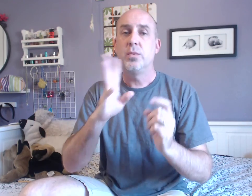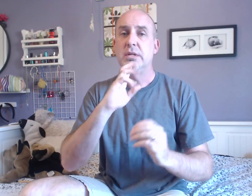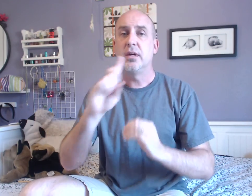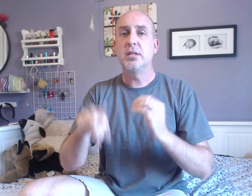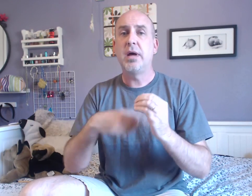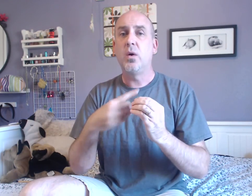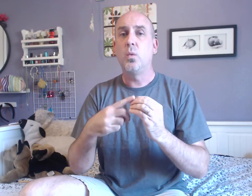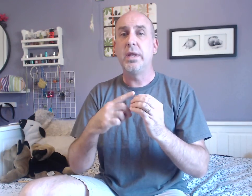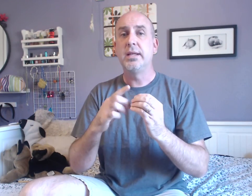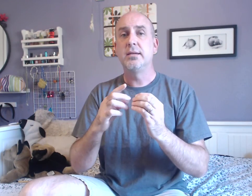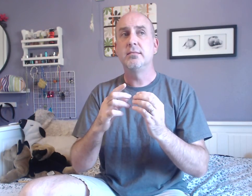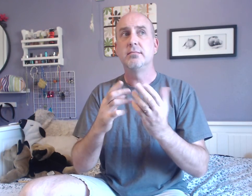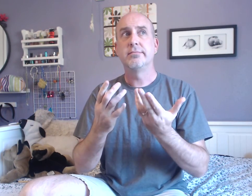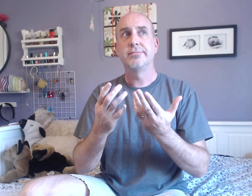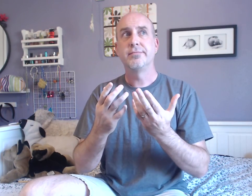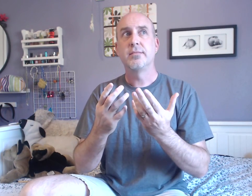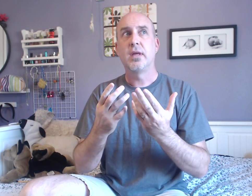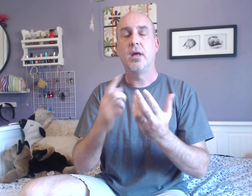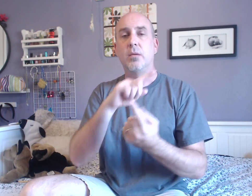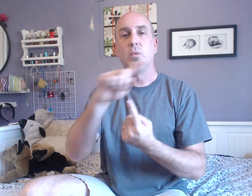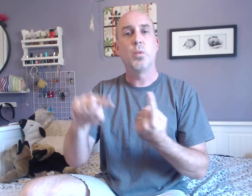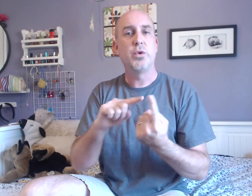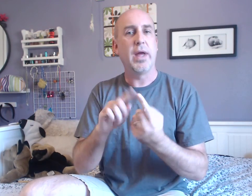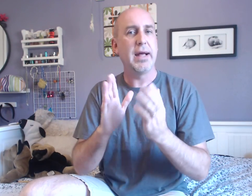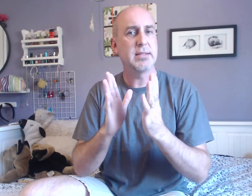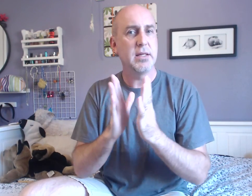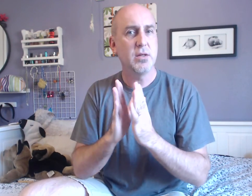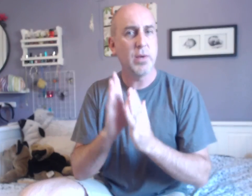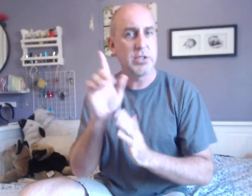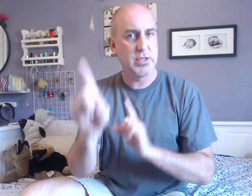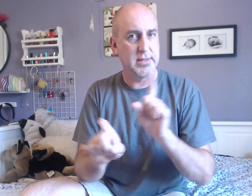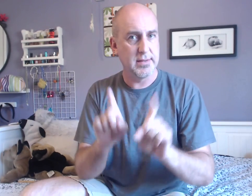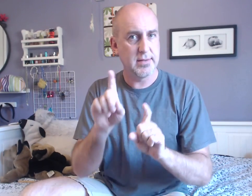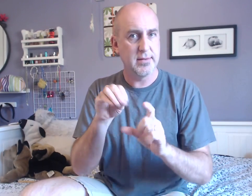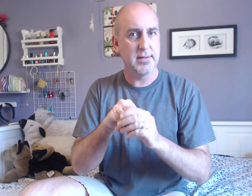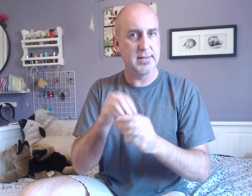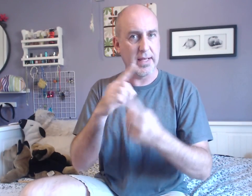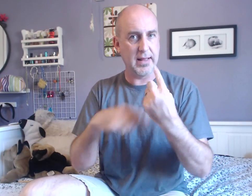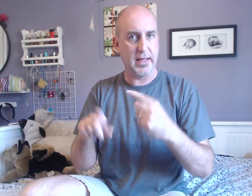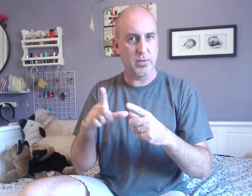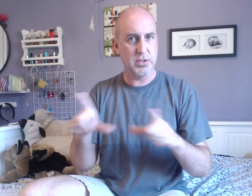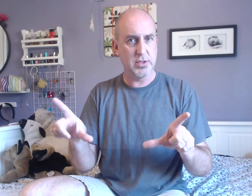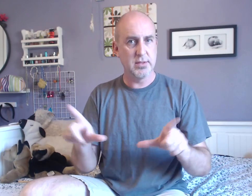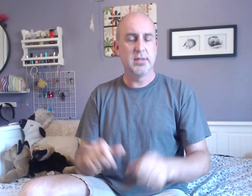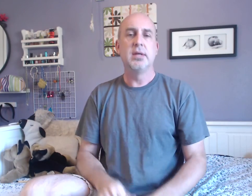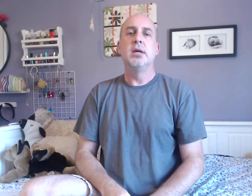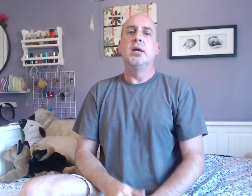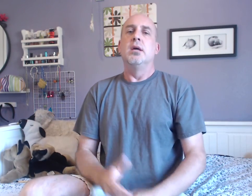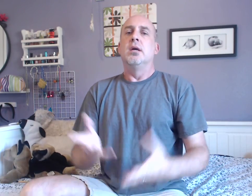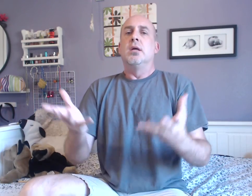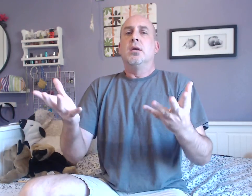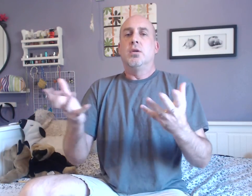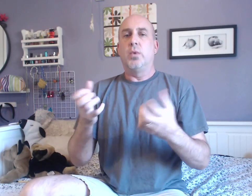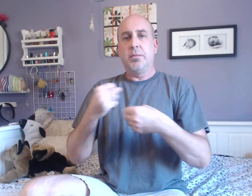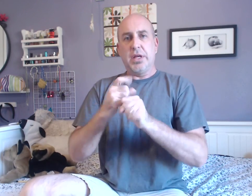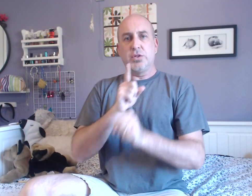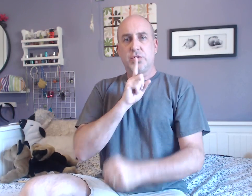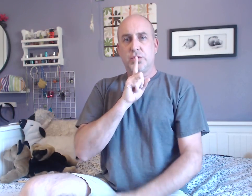talked about when you're asking questions in sign language, you want to make